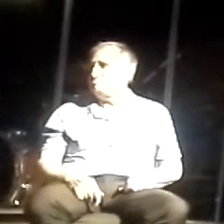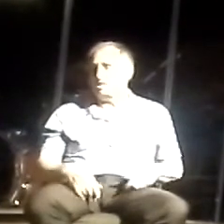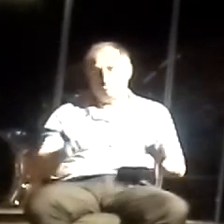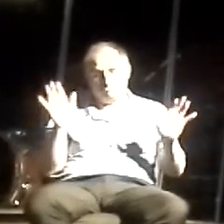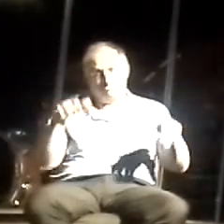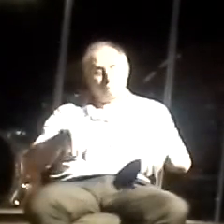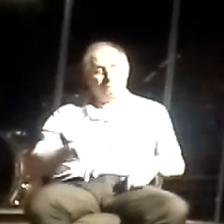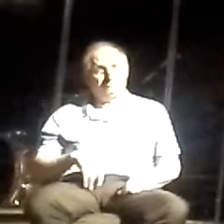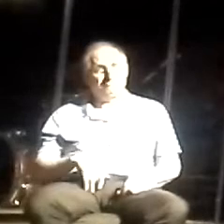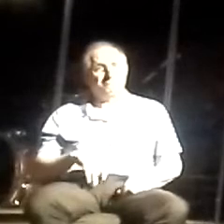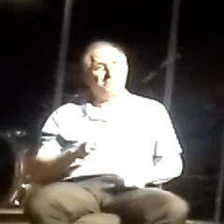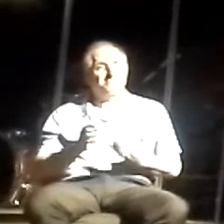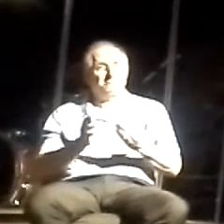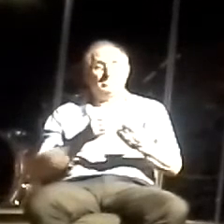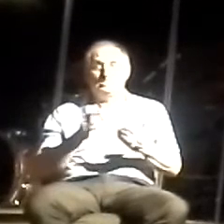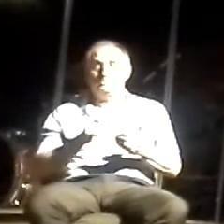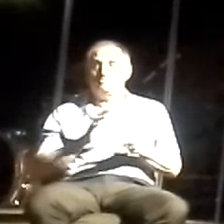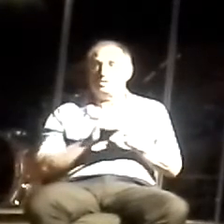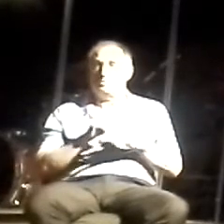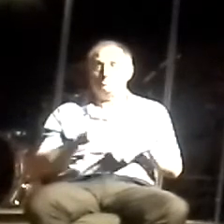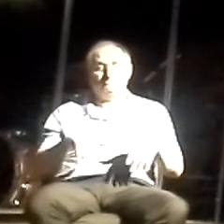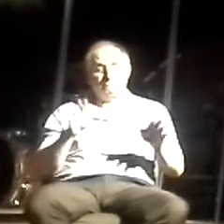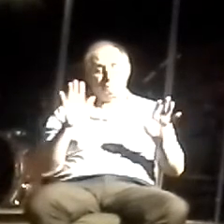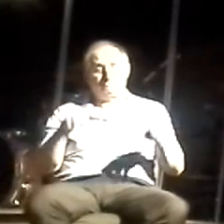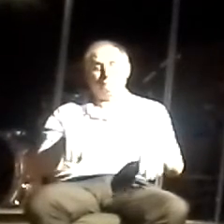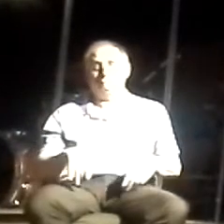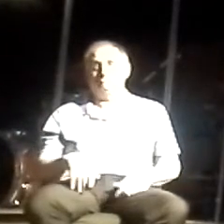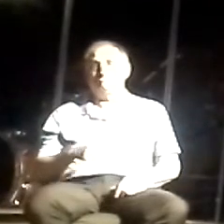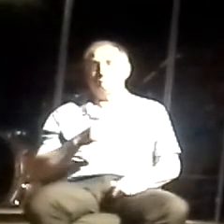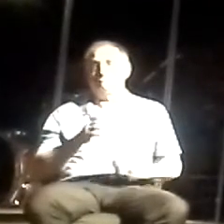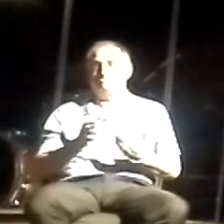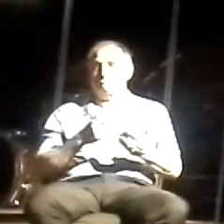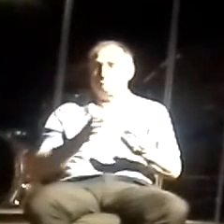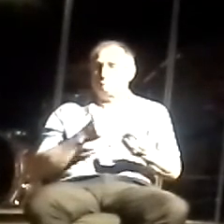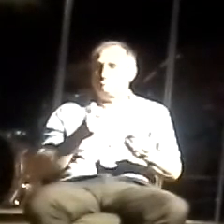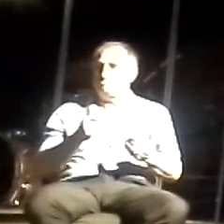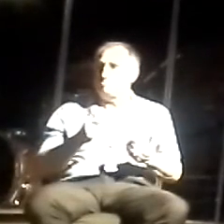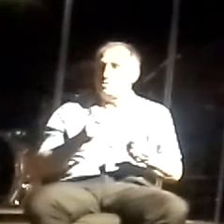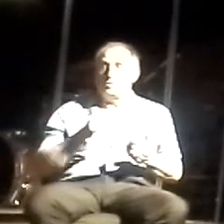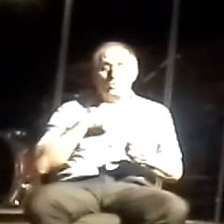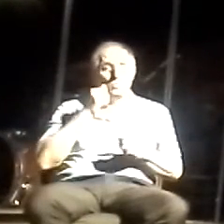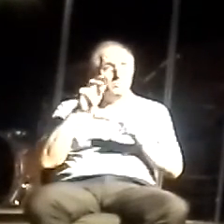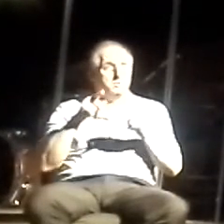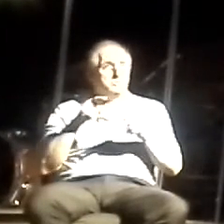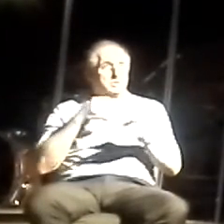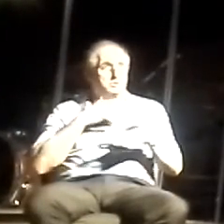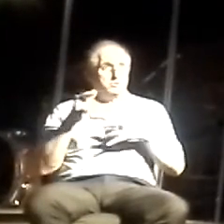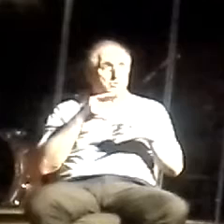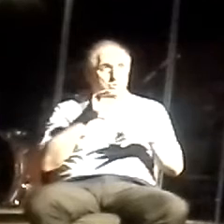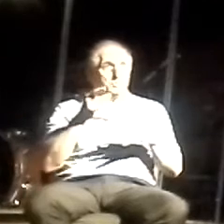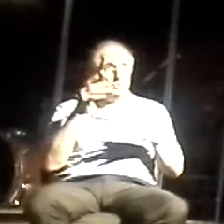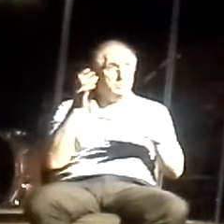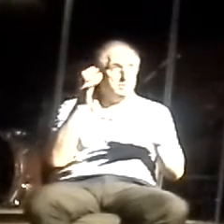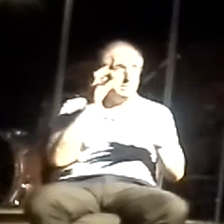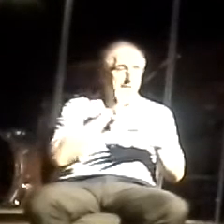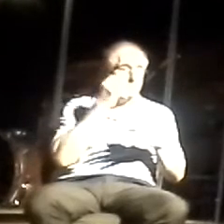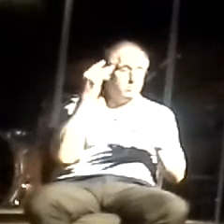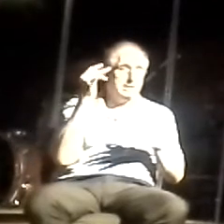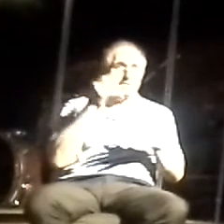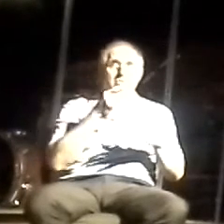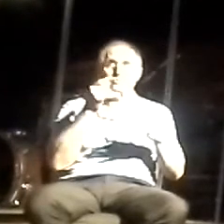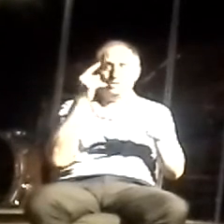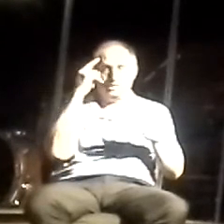got this. Do that with me. I got this. You see, the older person is concerned you're going to get it because you think you got